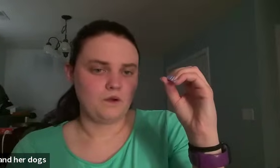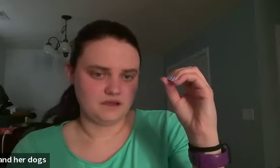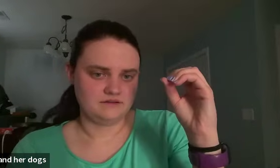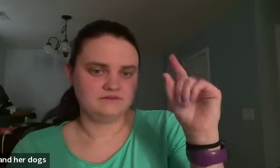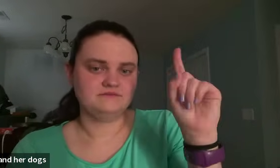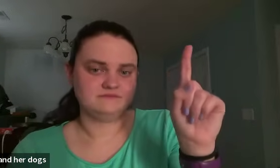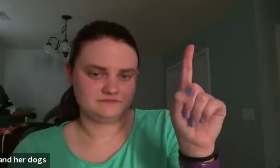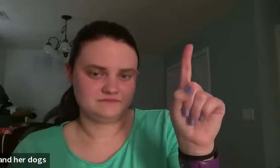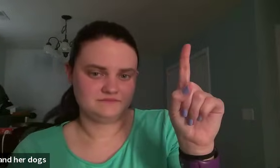1,